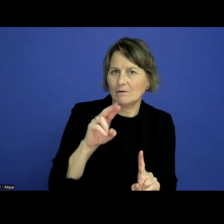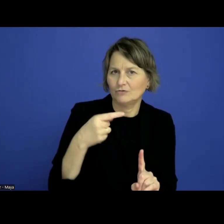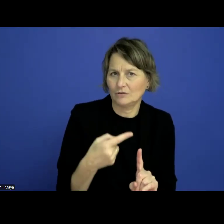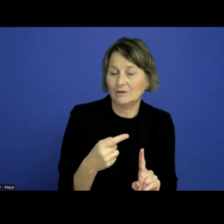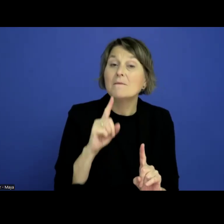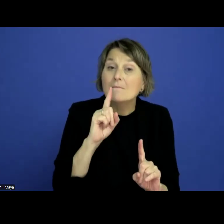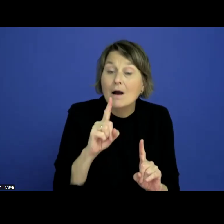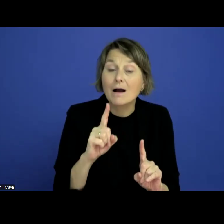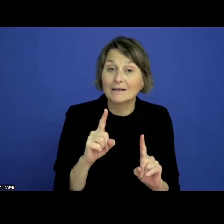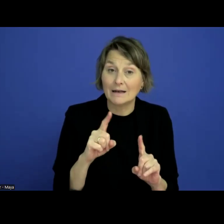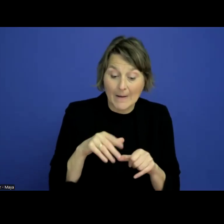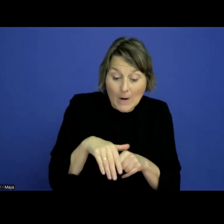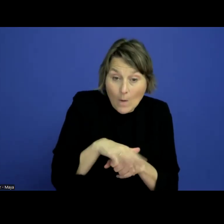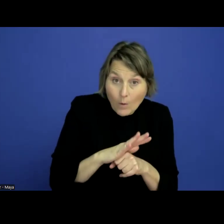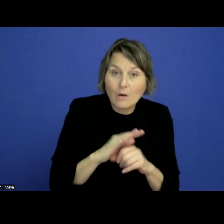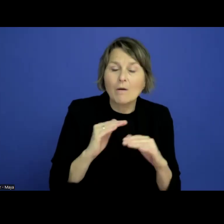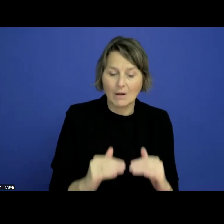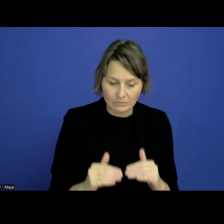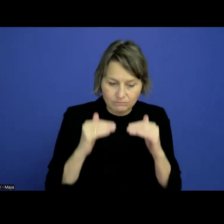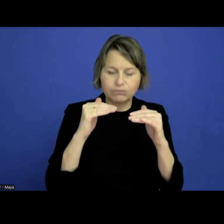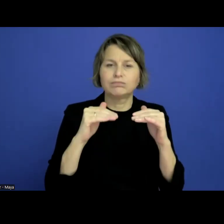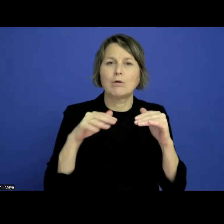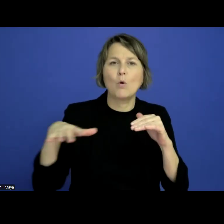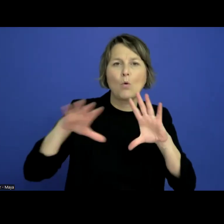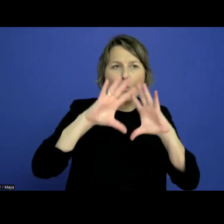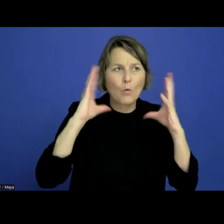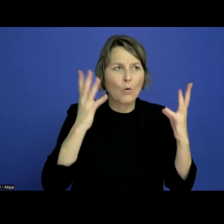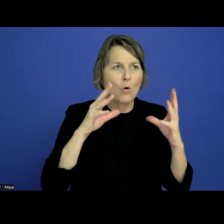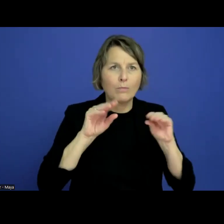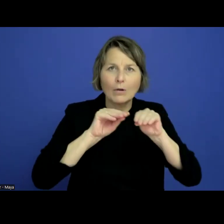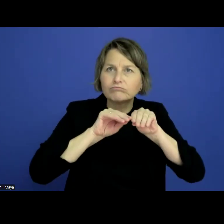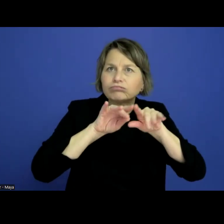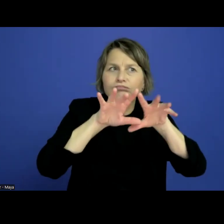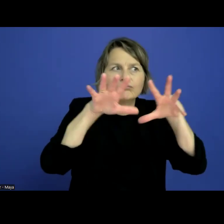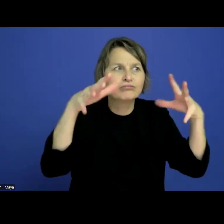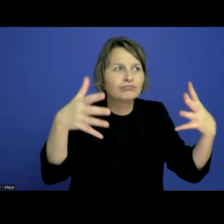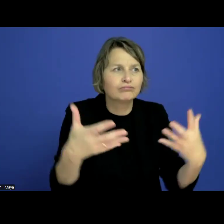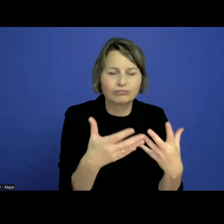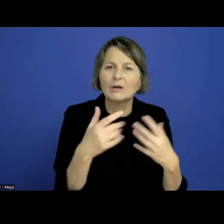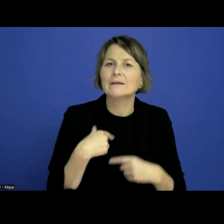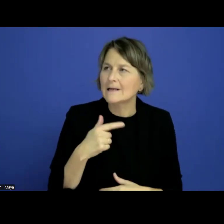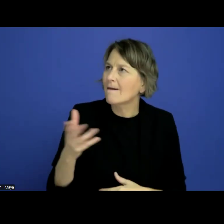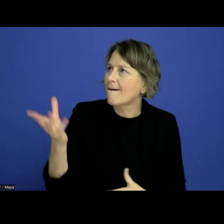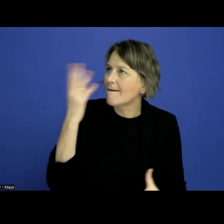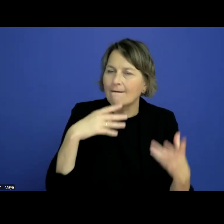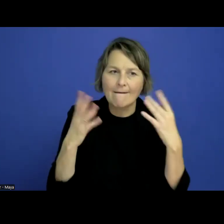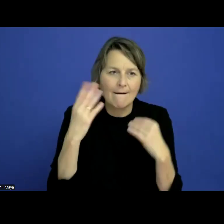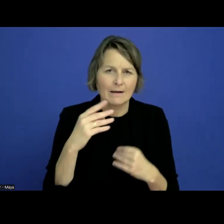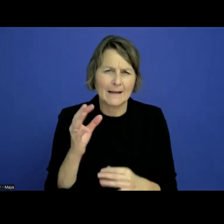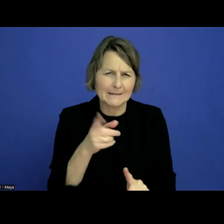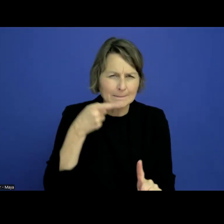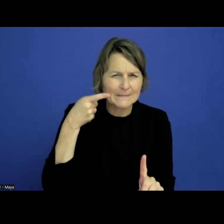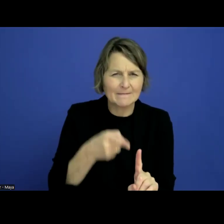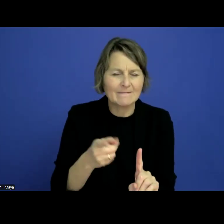global landscape at Capgemini because it gives inspiration and very valuable expertise to other